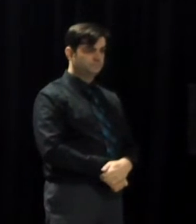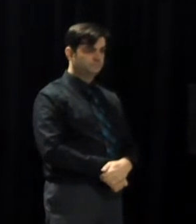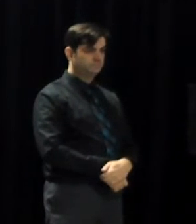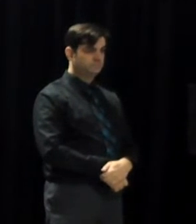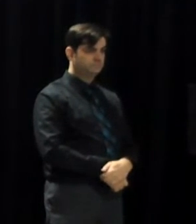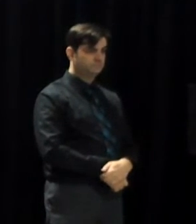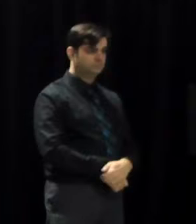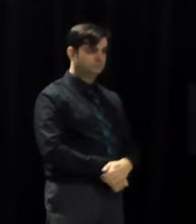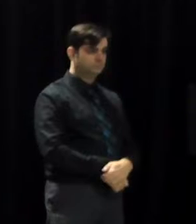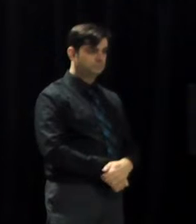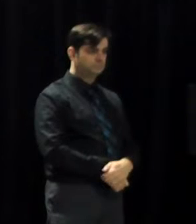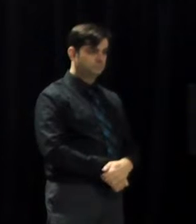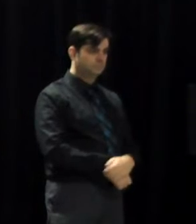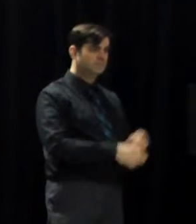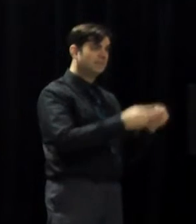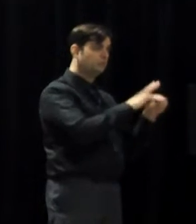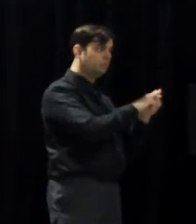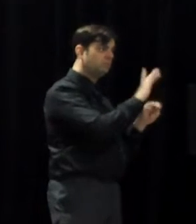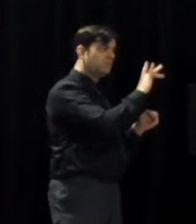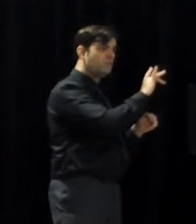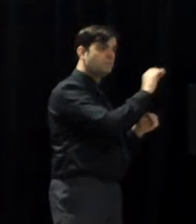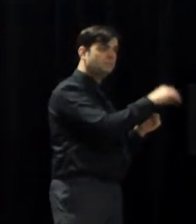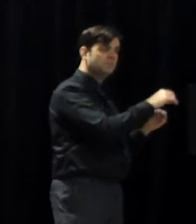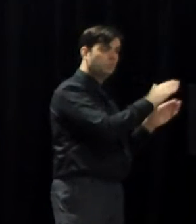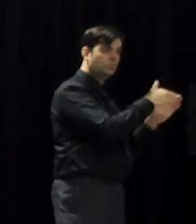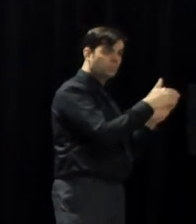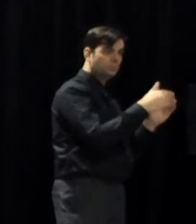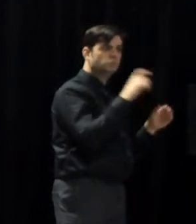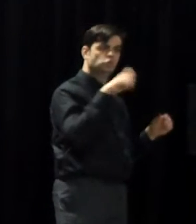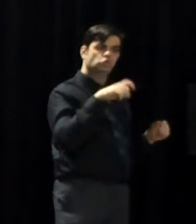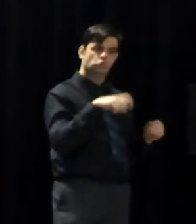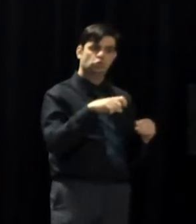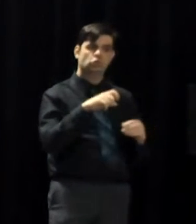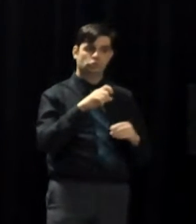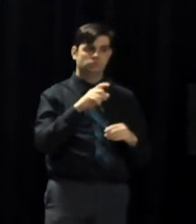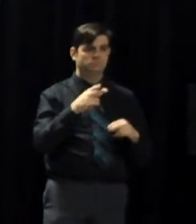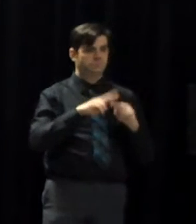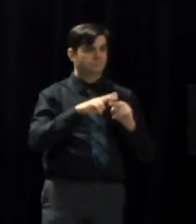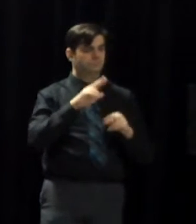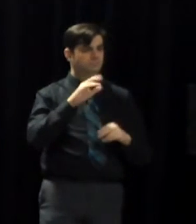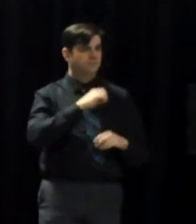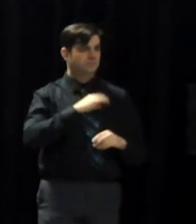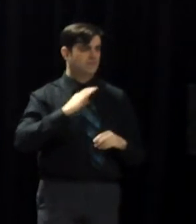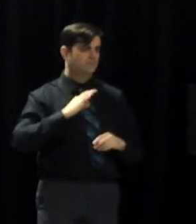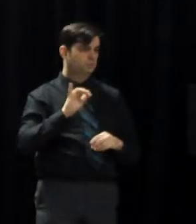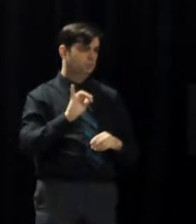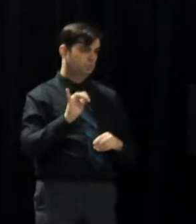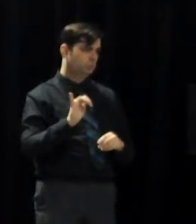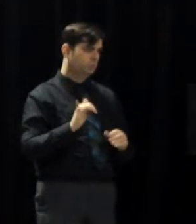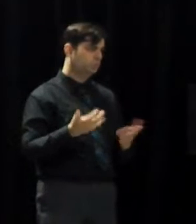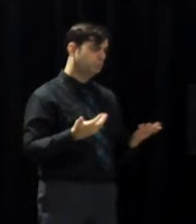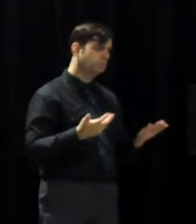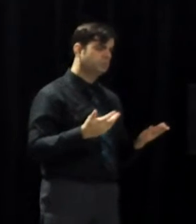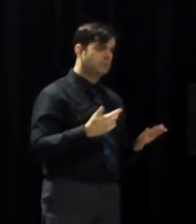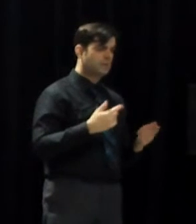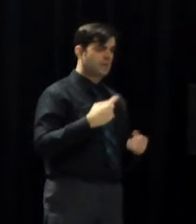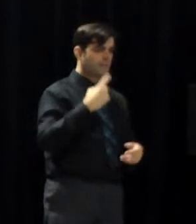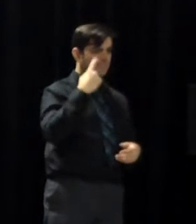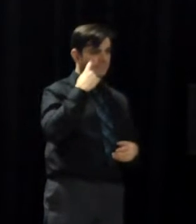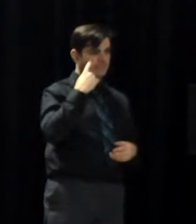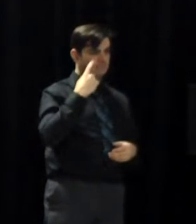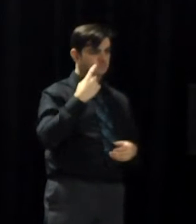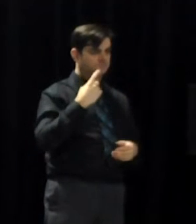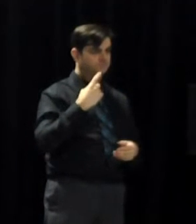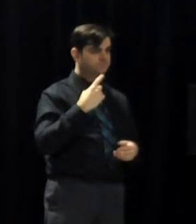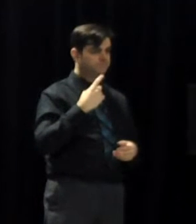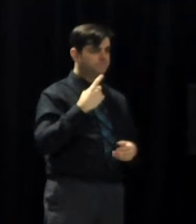that capacity, so you got the beds, and then you need help to have people staff it, then I think you look at, you go to your